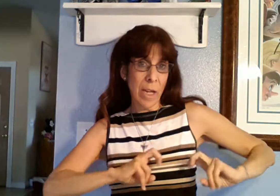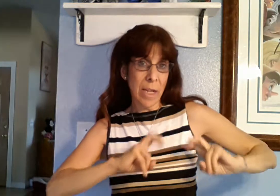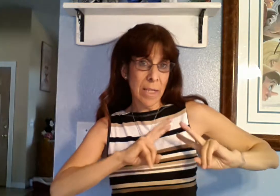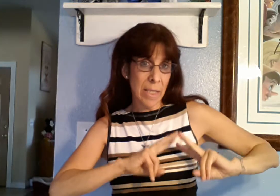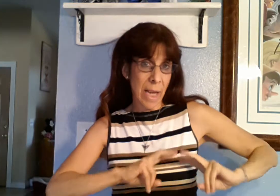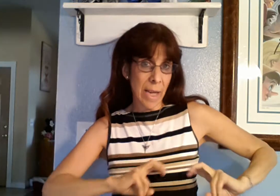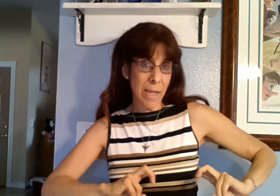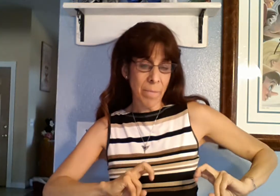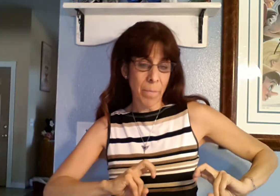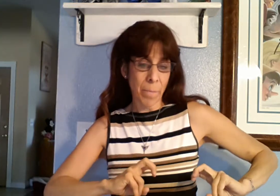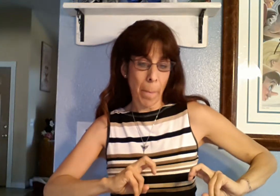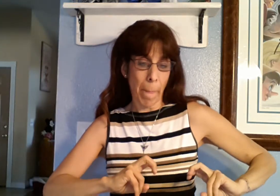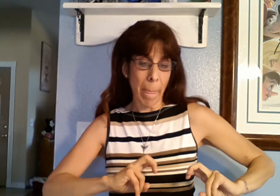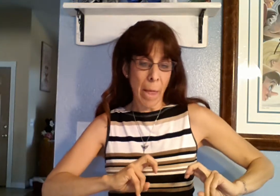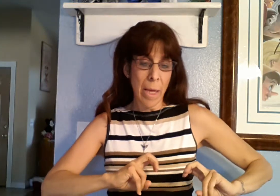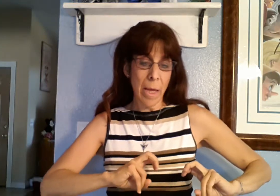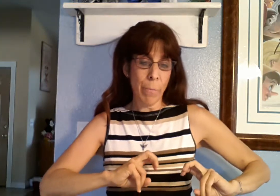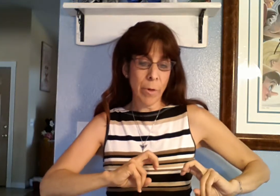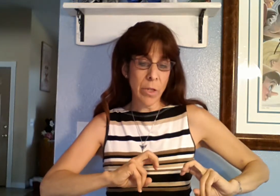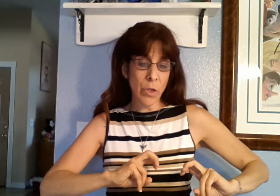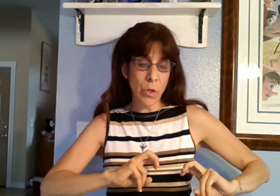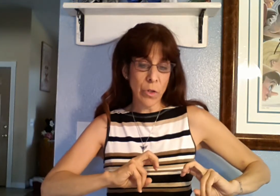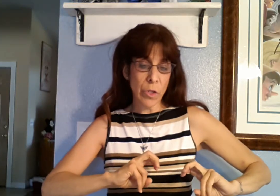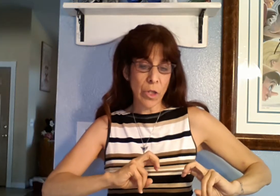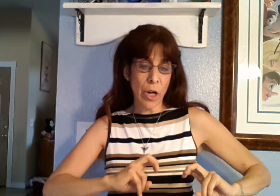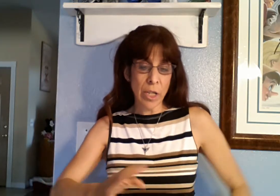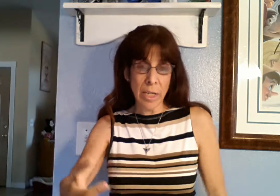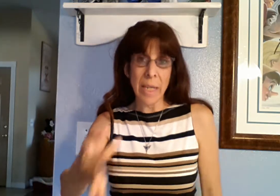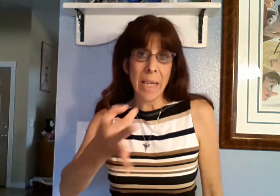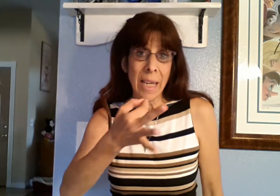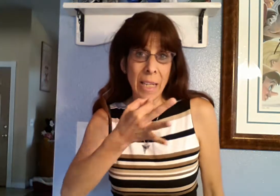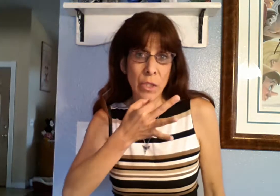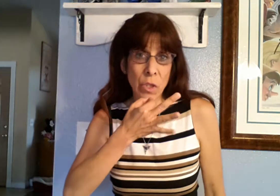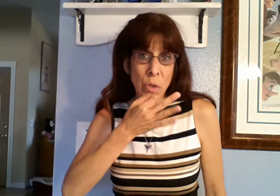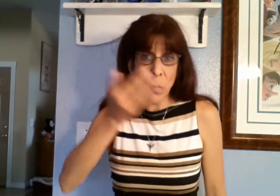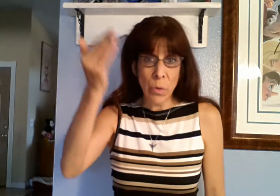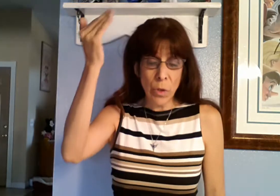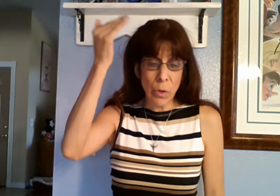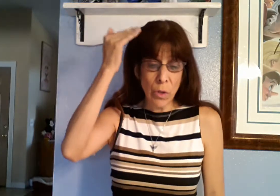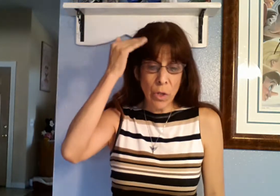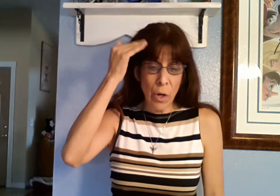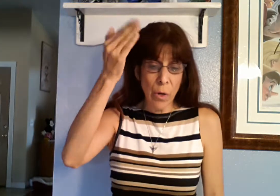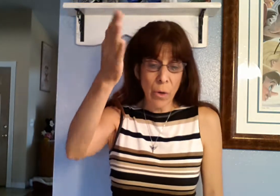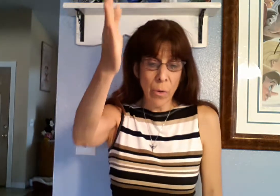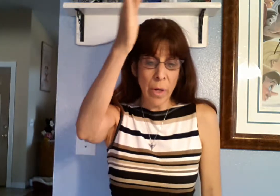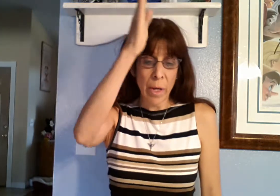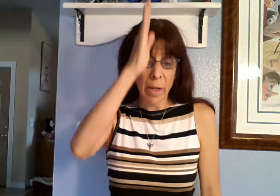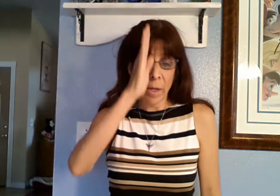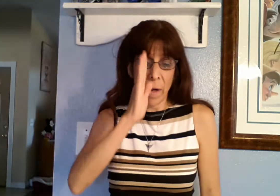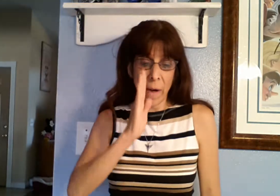looking inside. And pretty soon you'll start. And soon you'll know